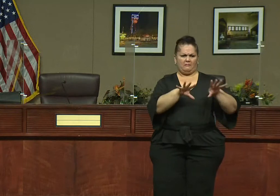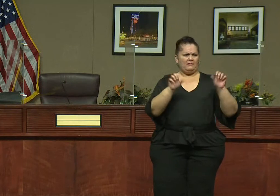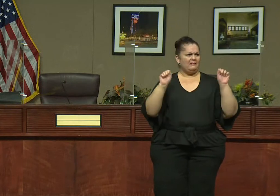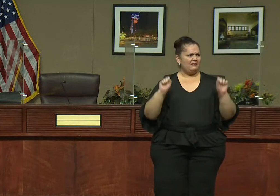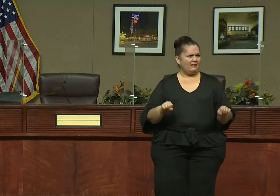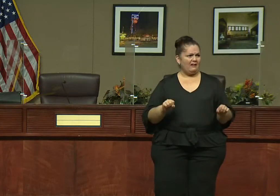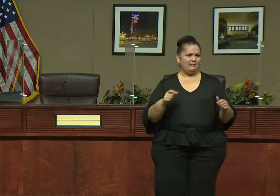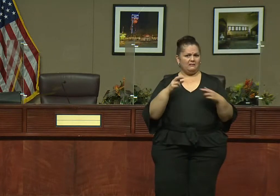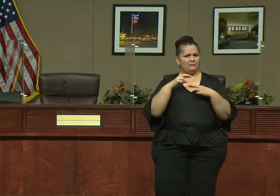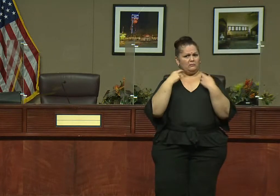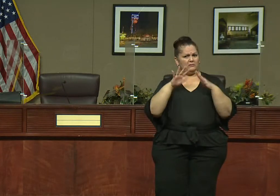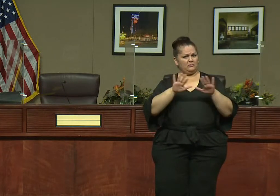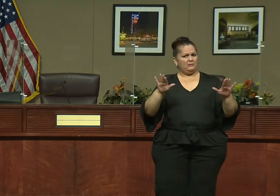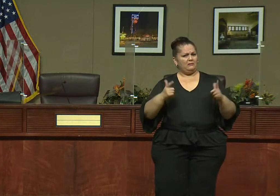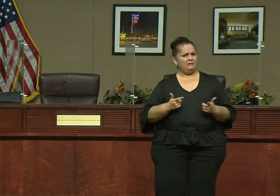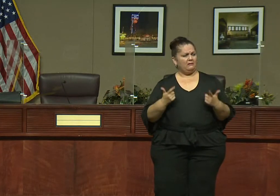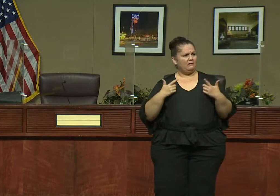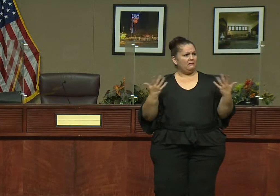lives.